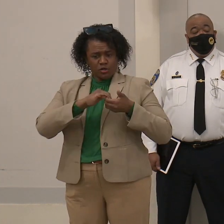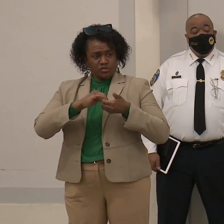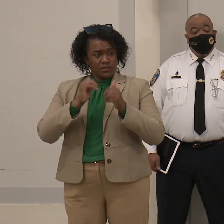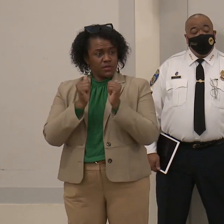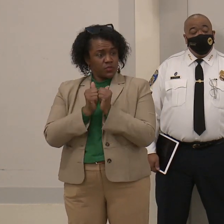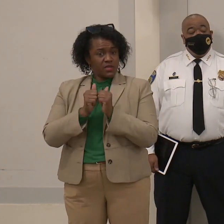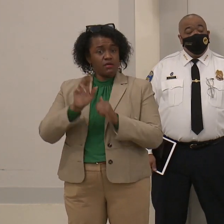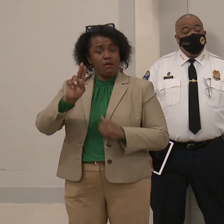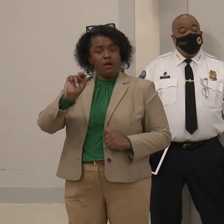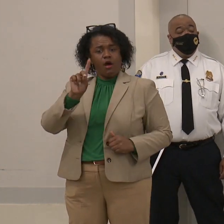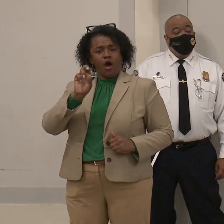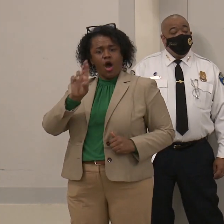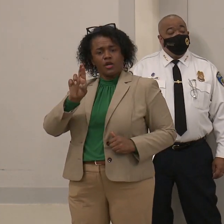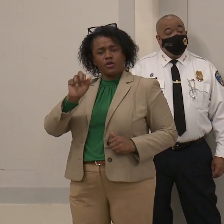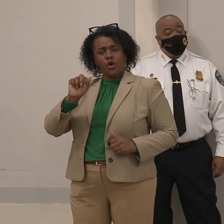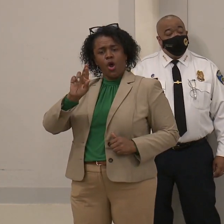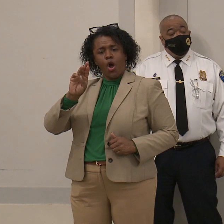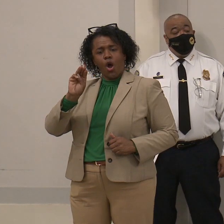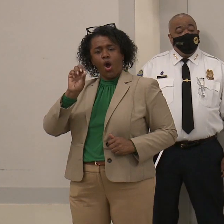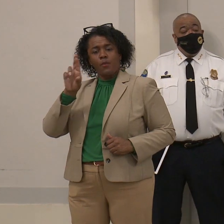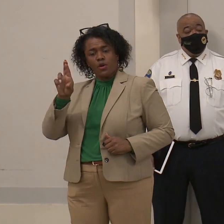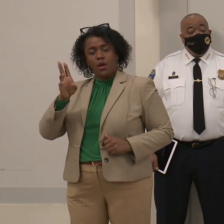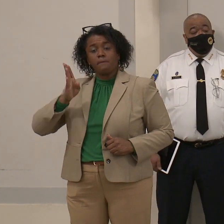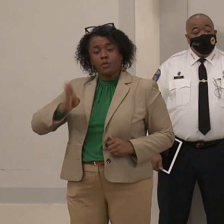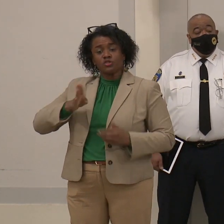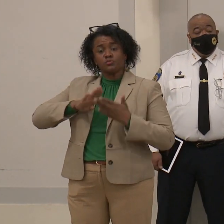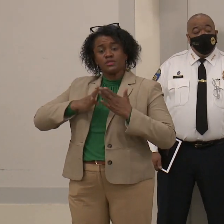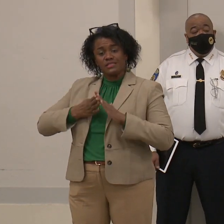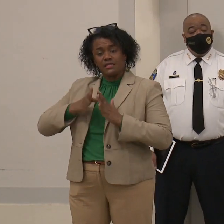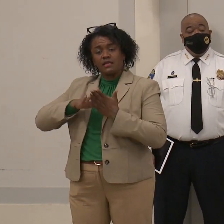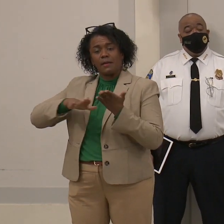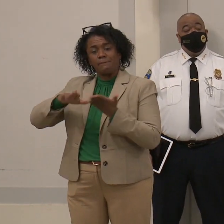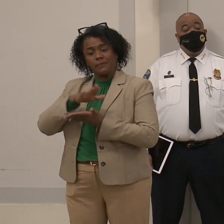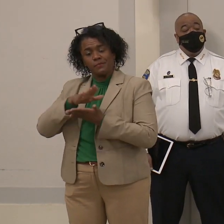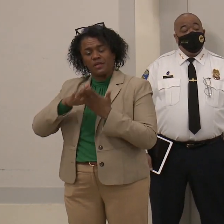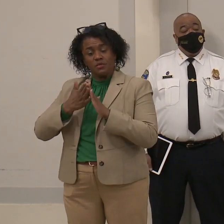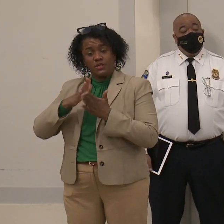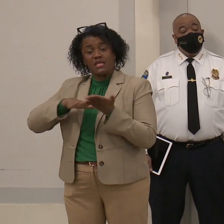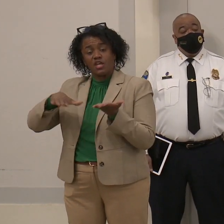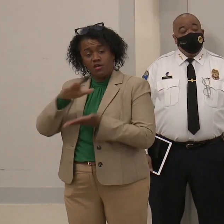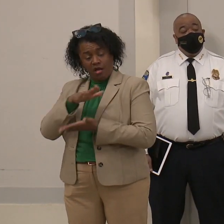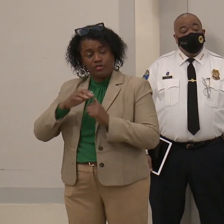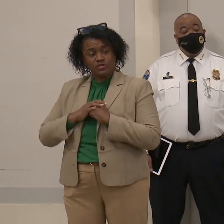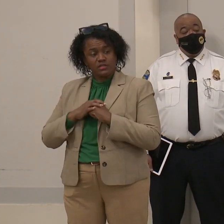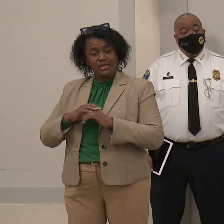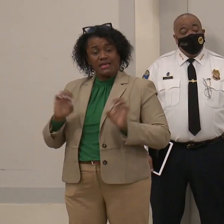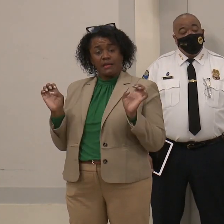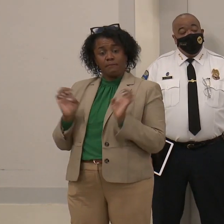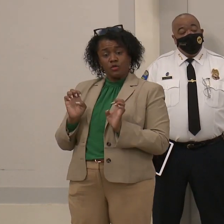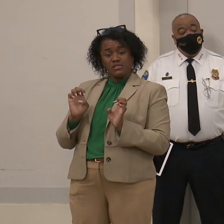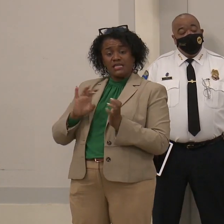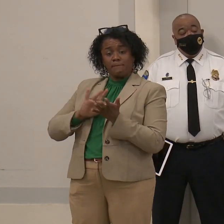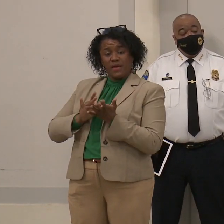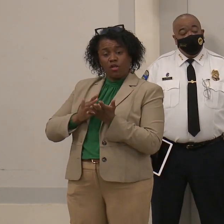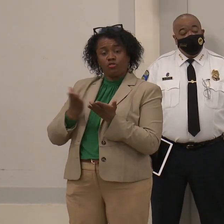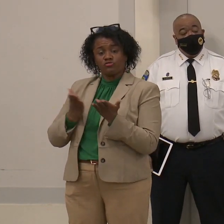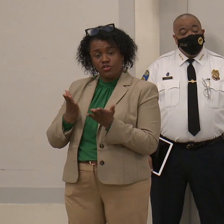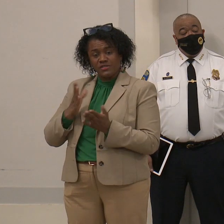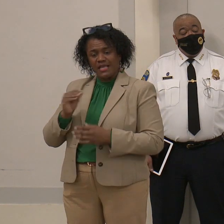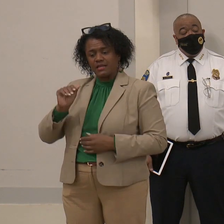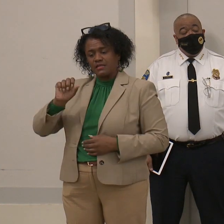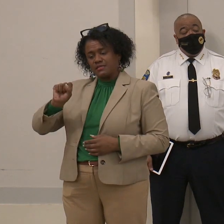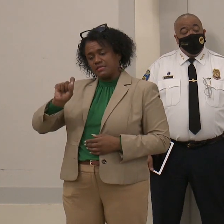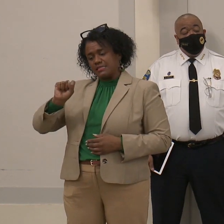Under Armour, Baltimore City Community College, Maryland Institute of Emergency Medical Services, and St.